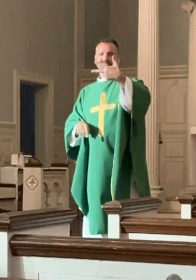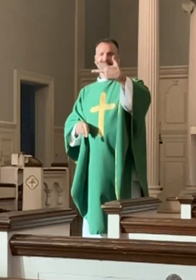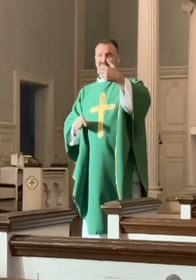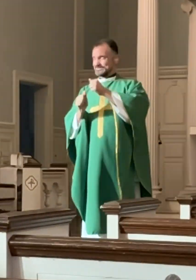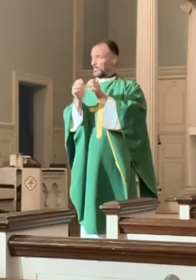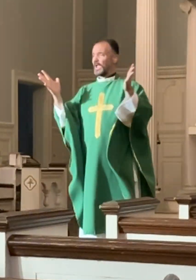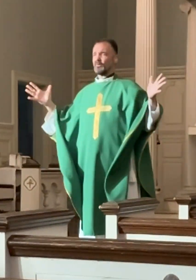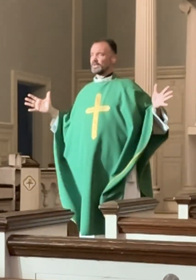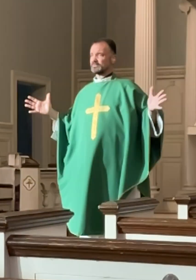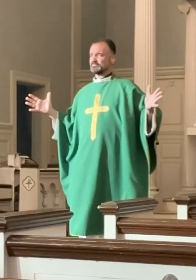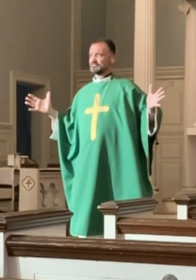hope, or charity.